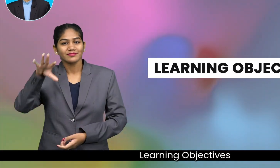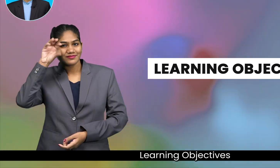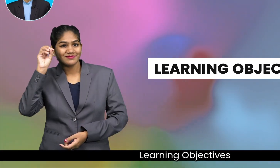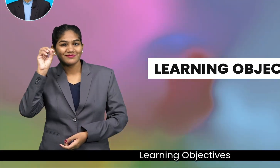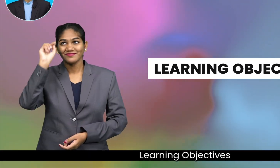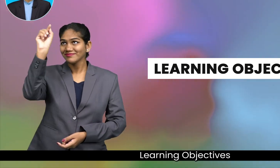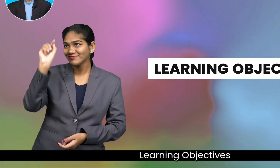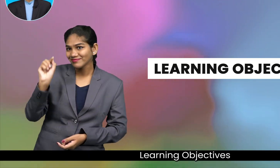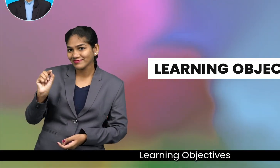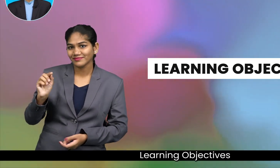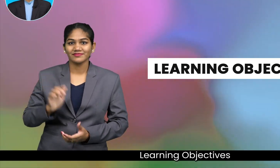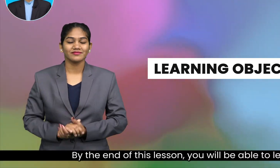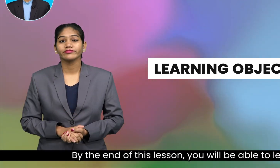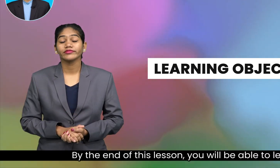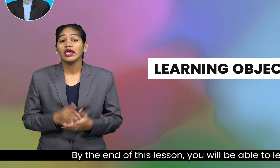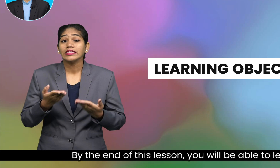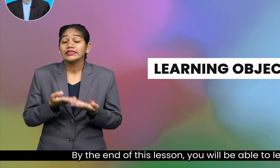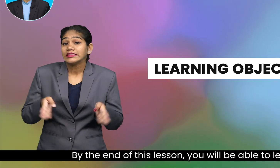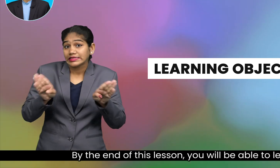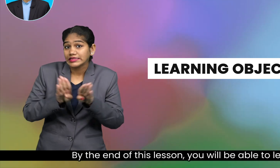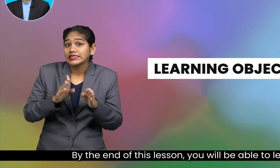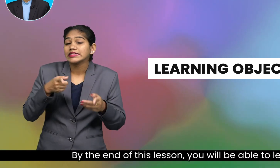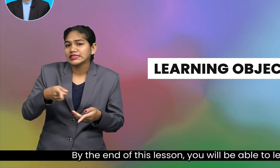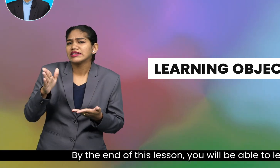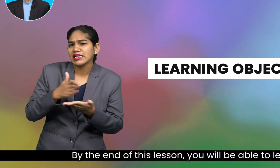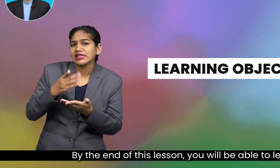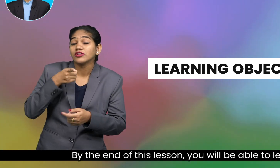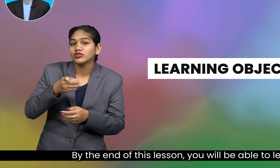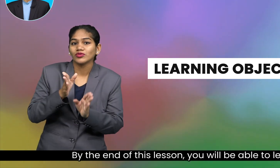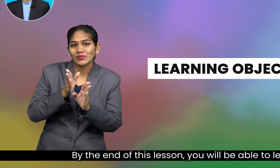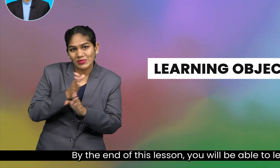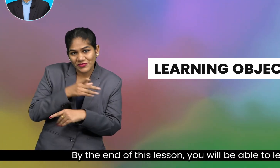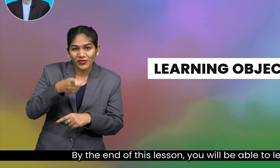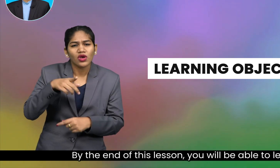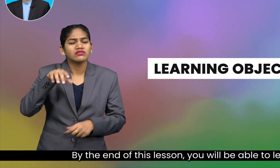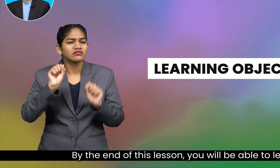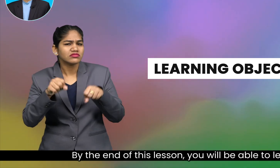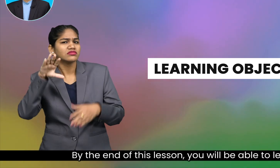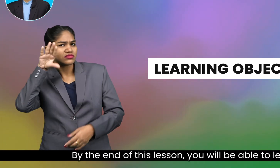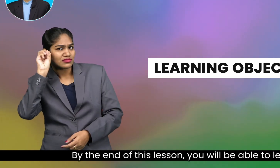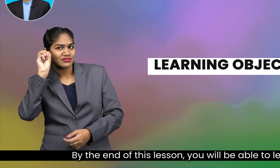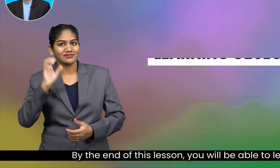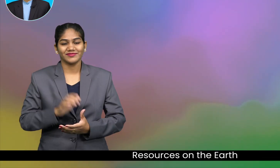Learning objectives. By the end of this lesson, you will be able to learn